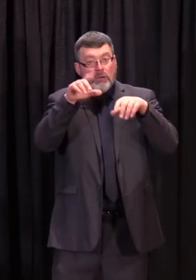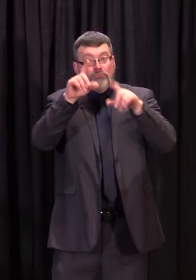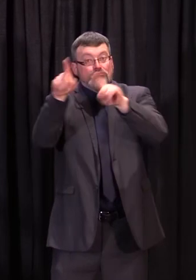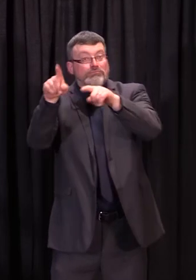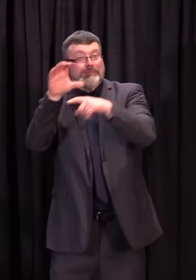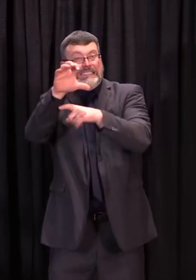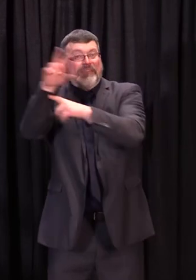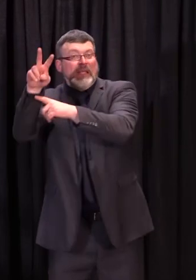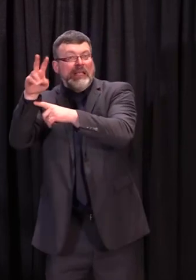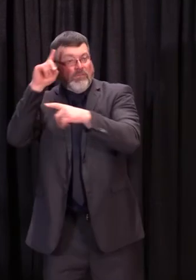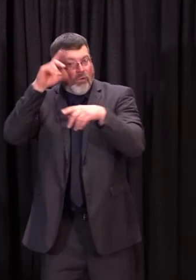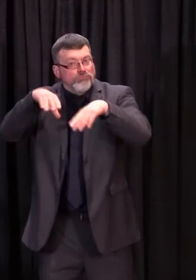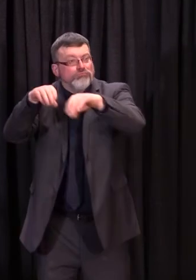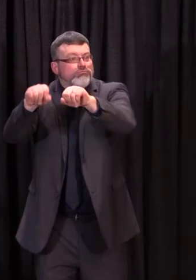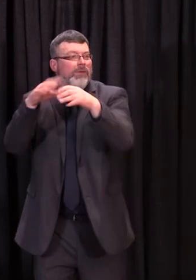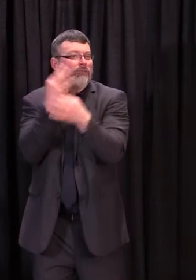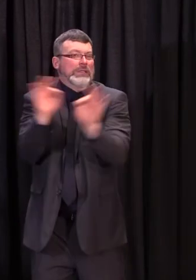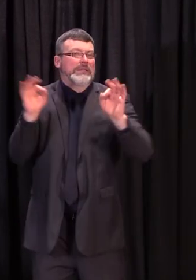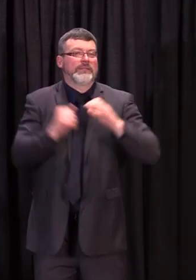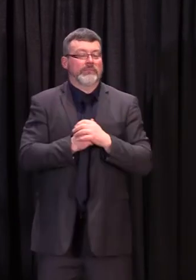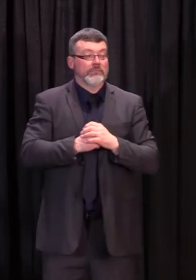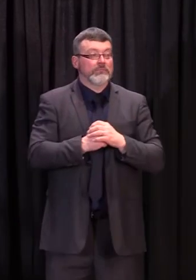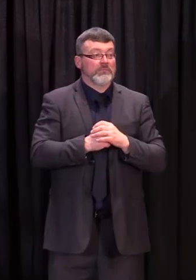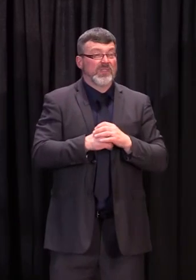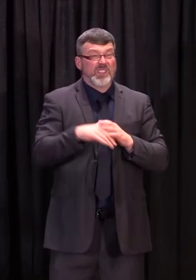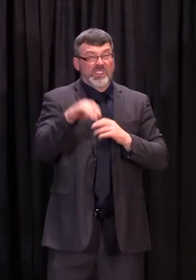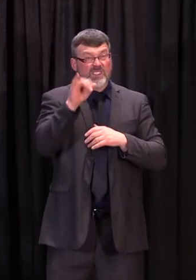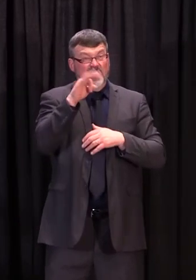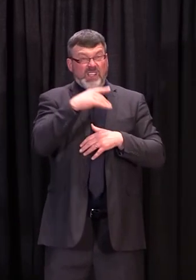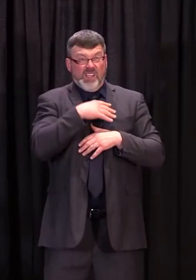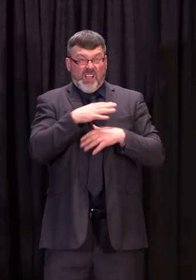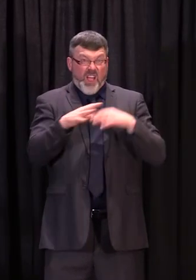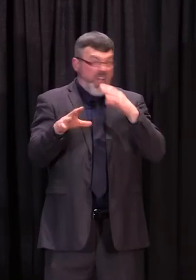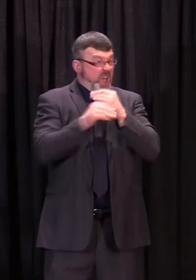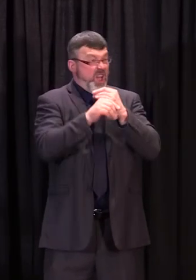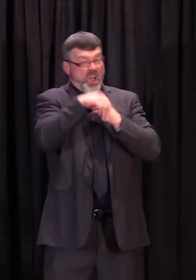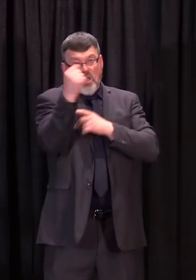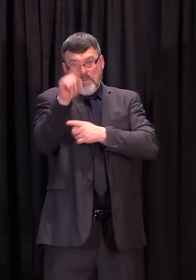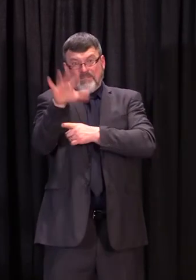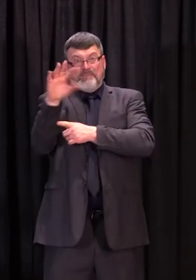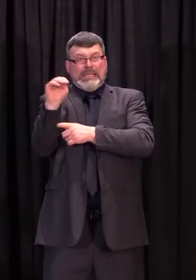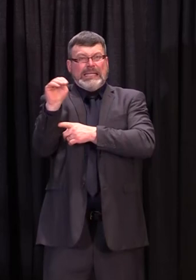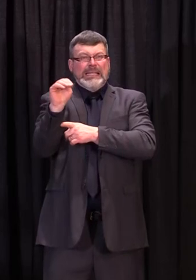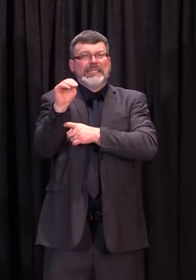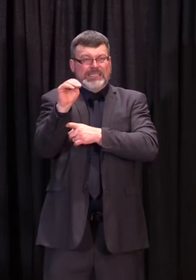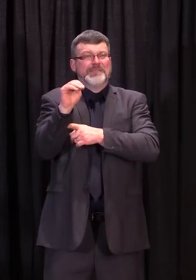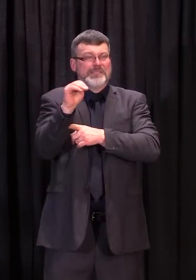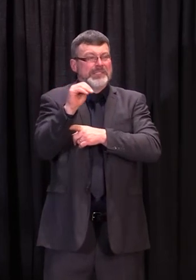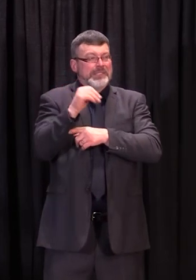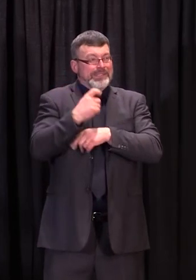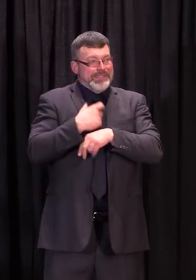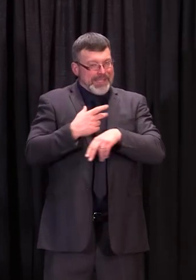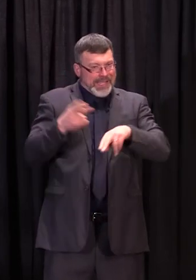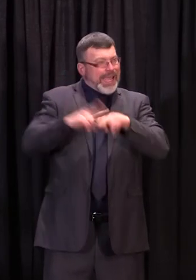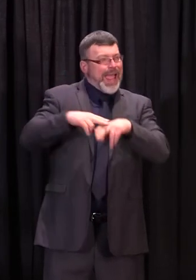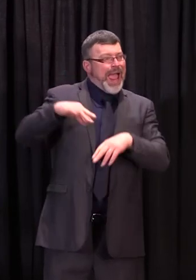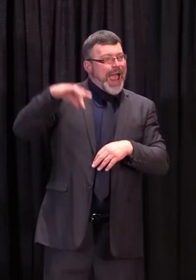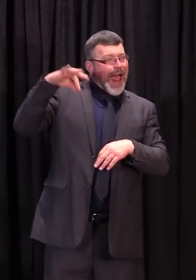million, we can increase eligibility so that more Vermonters can learn the skills they need for good jobs.